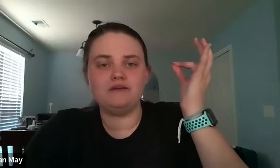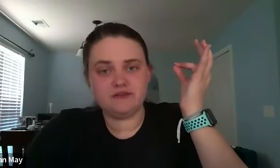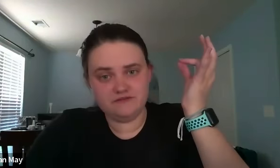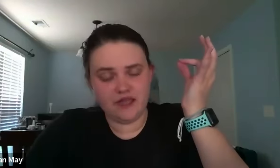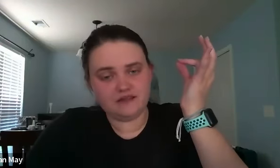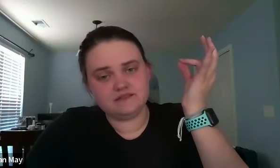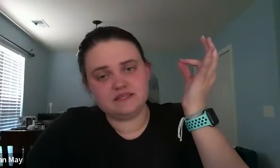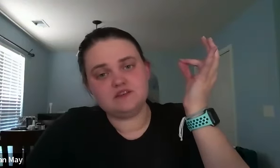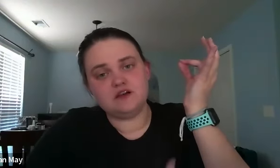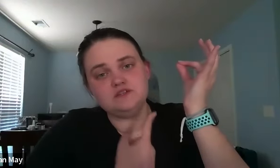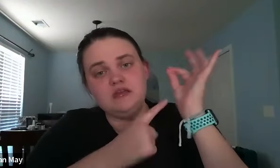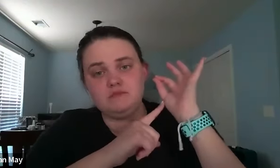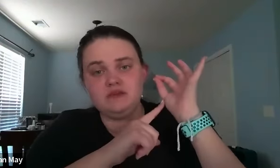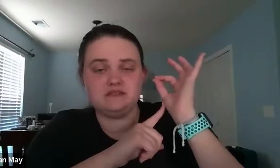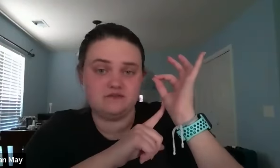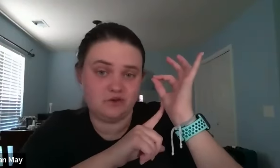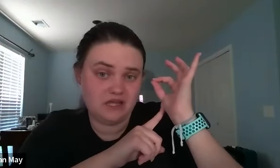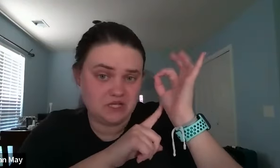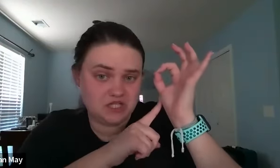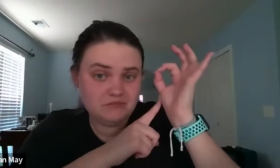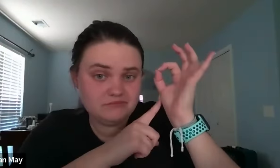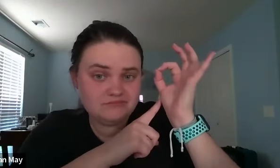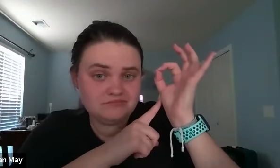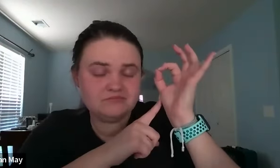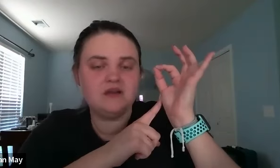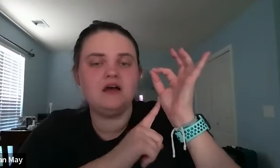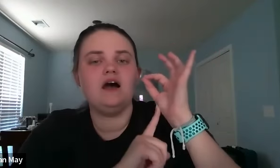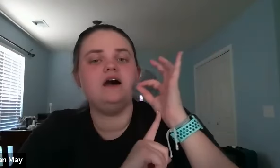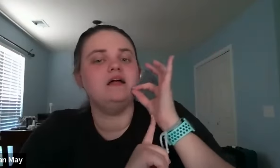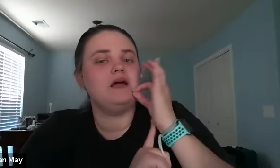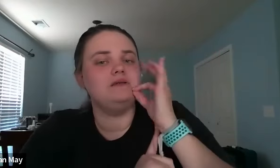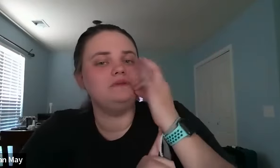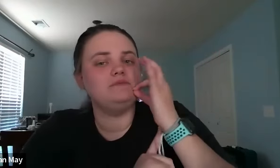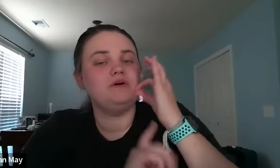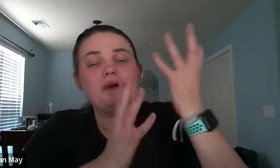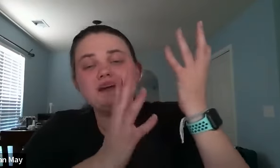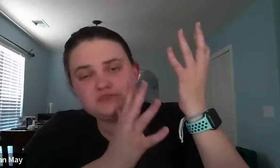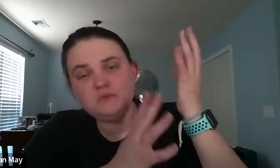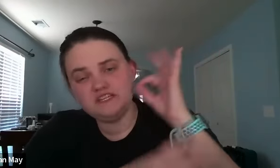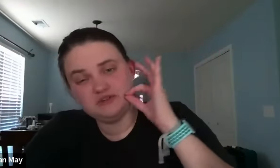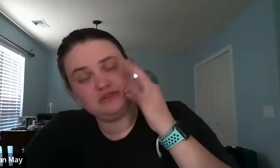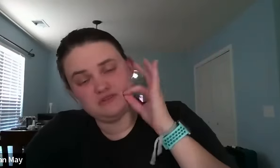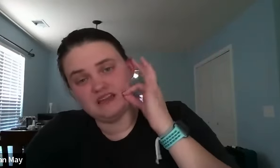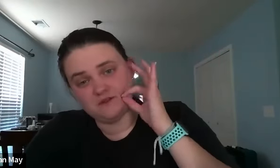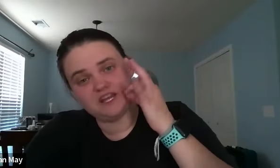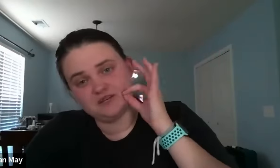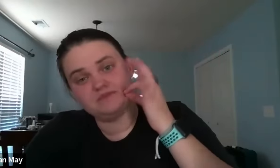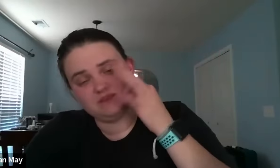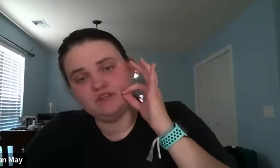Fun fact, this is also can be a sign for ketchup. A lot of people, my school, we do the sign for ketchup. We do